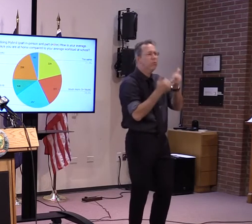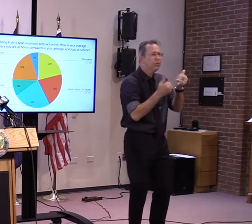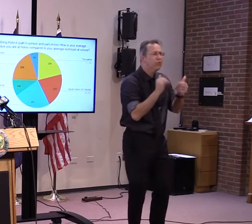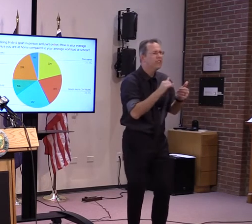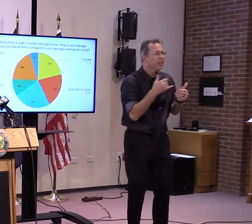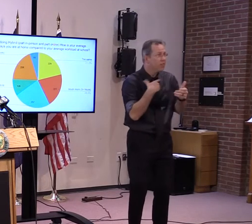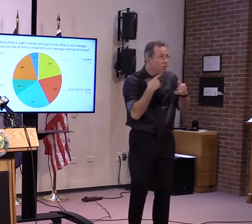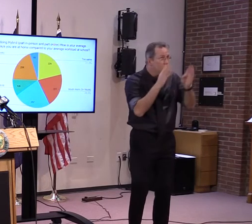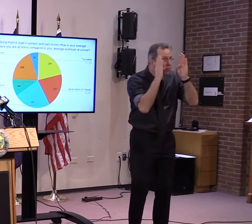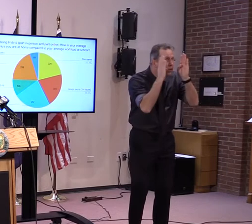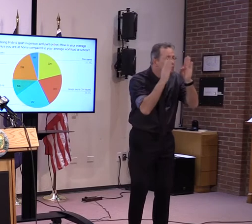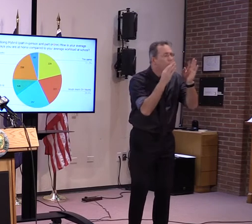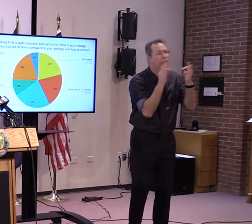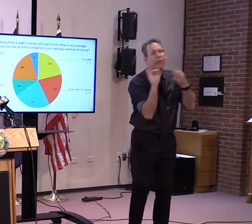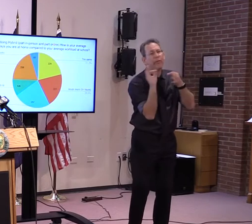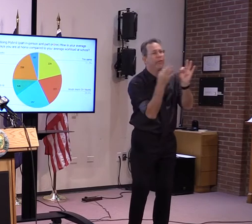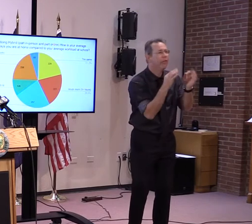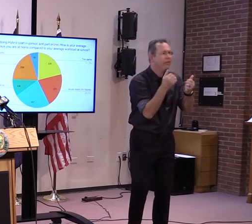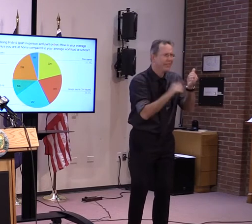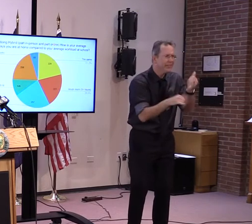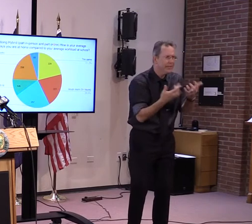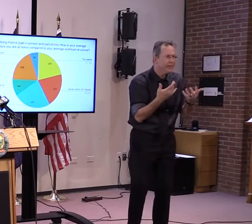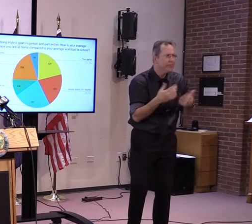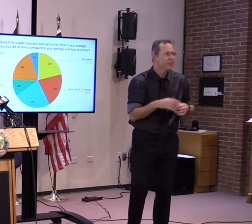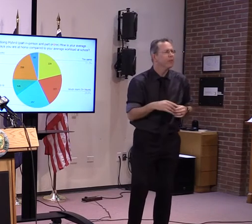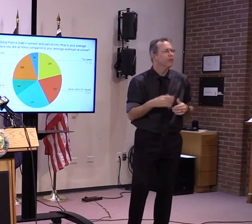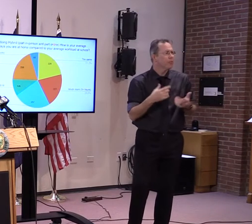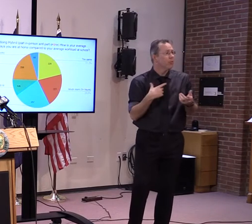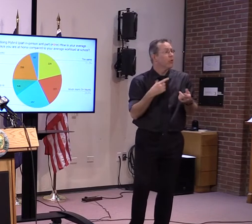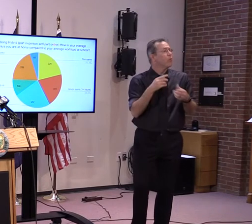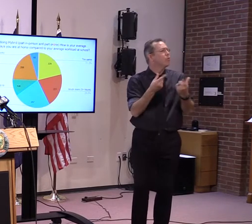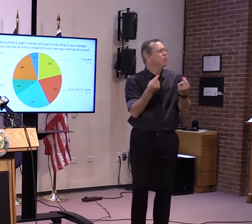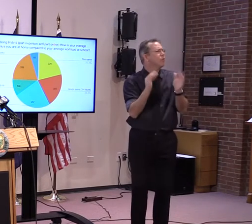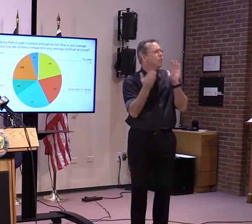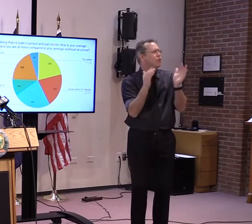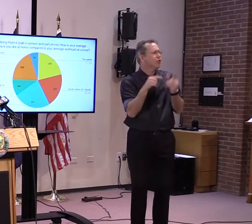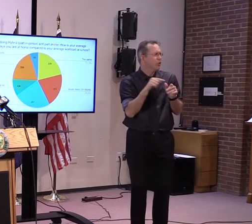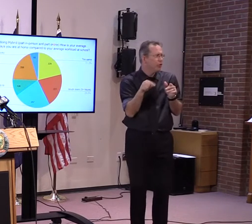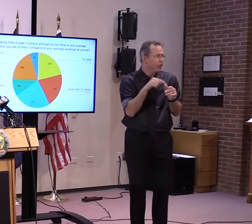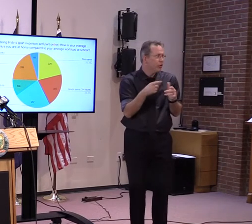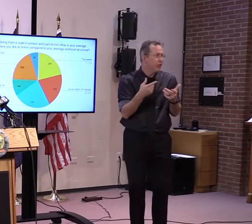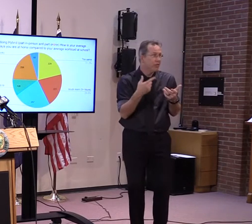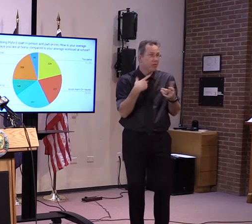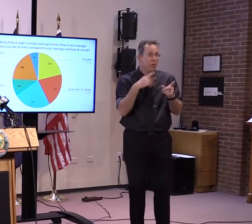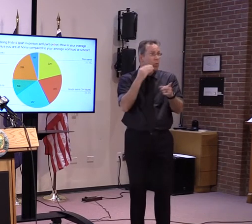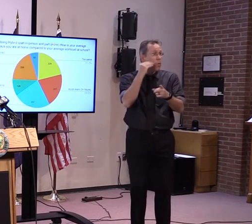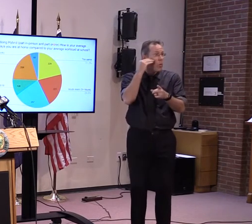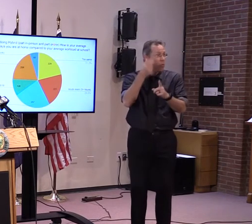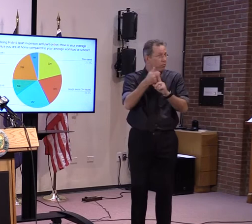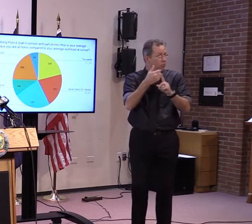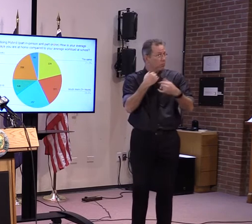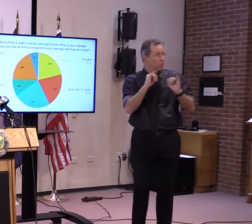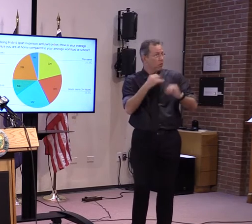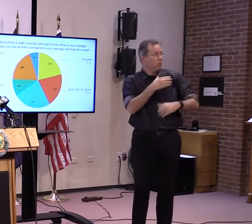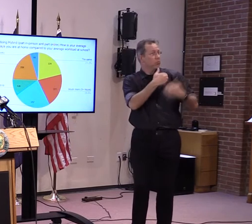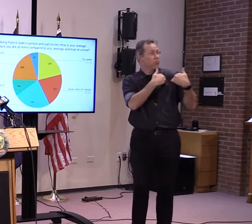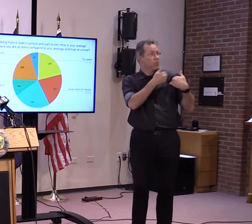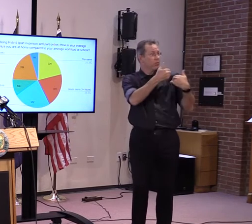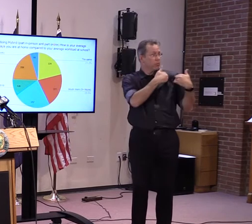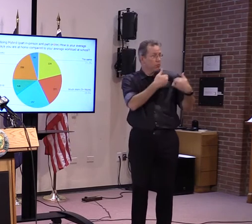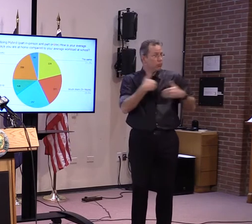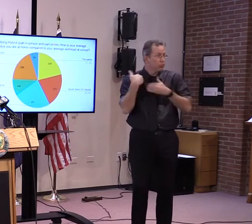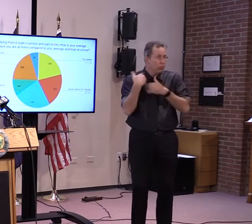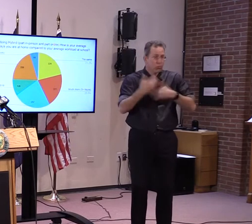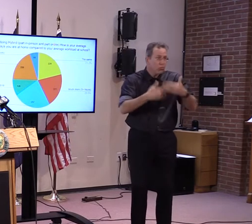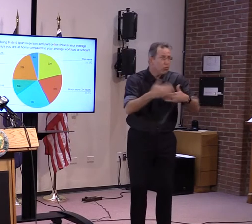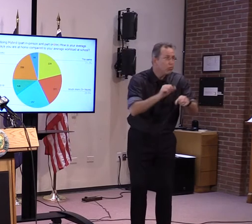is a great support system for kids who struggle to learn independently. And so we wanted to see how kids felt their